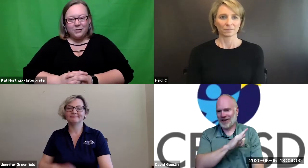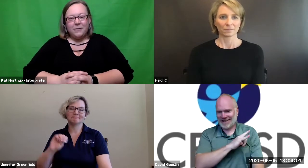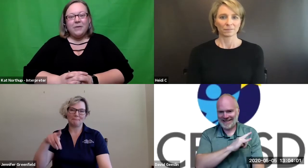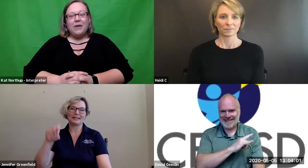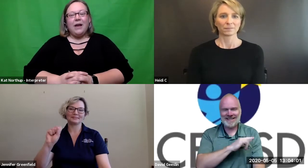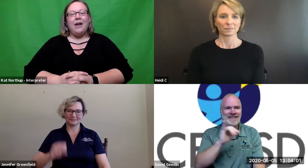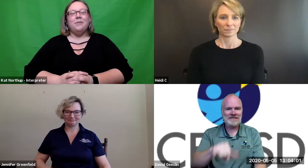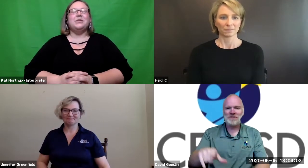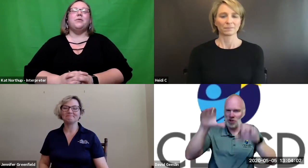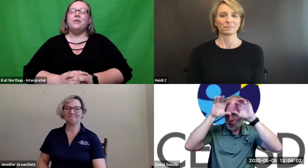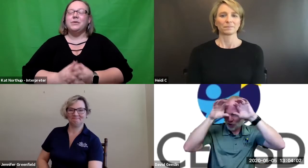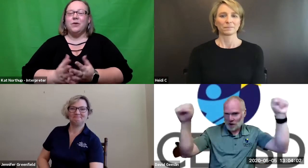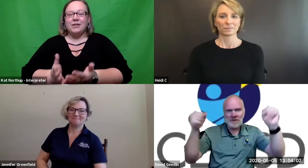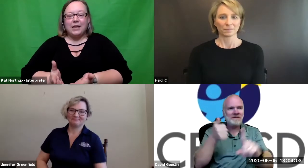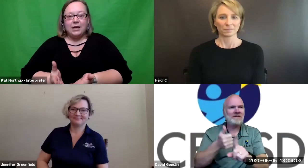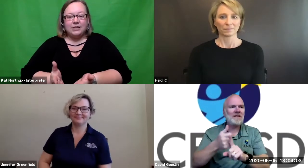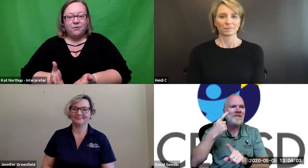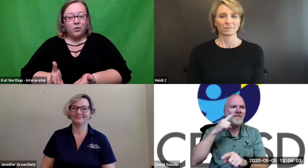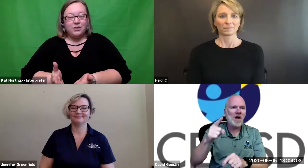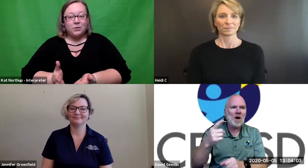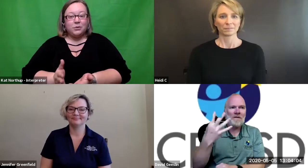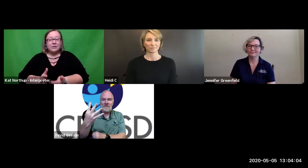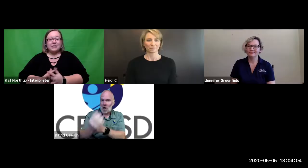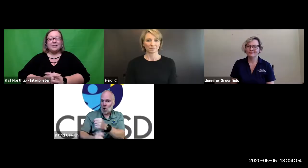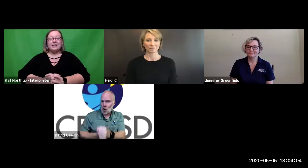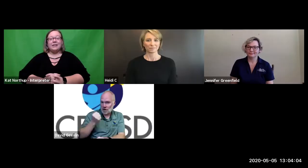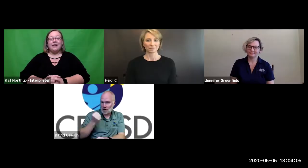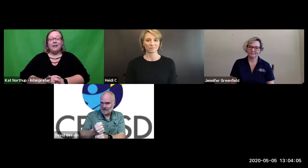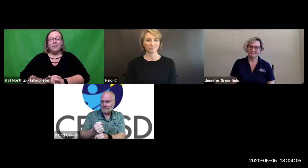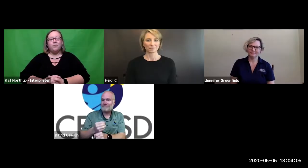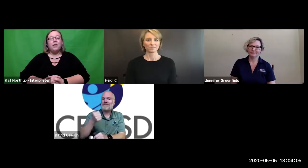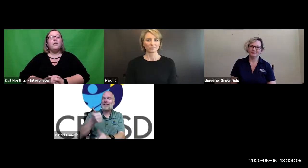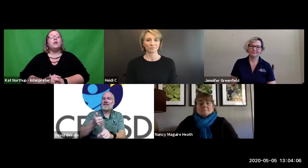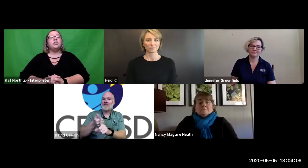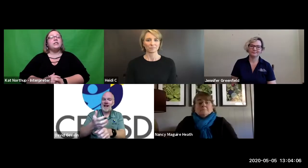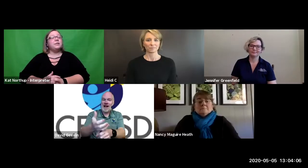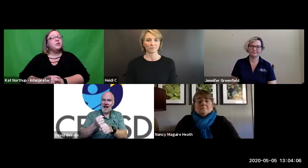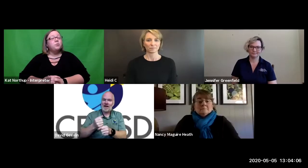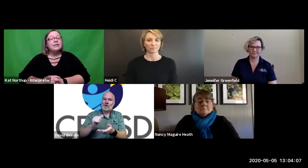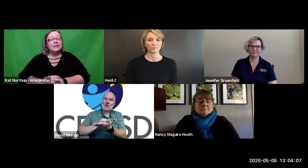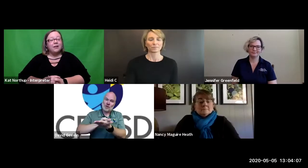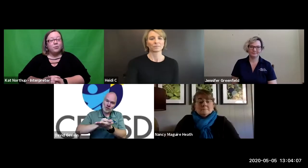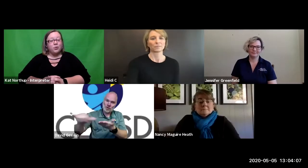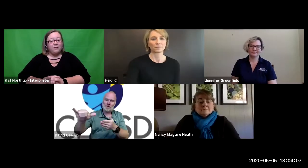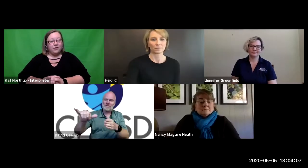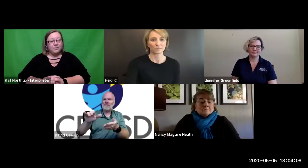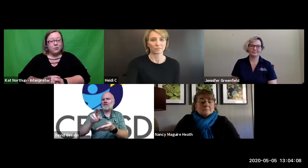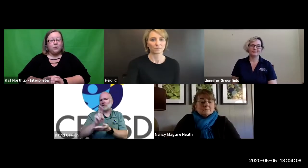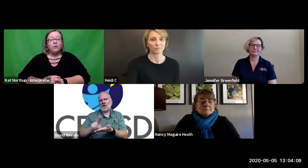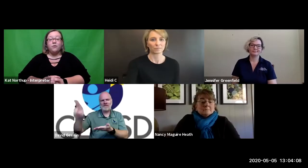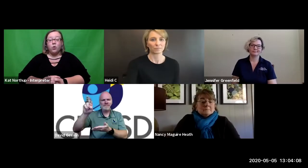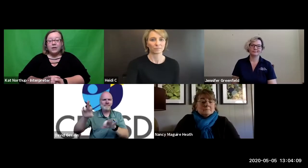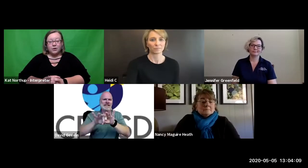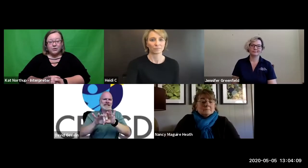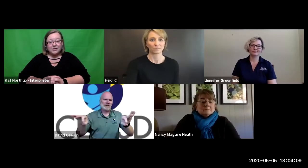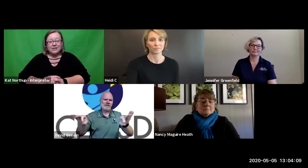Center. So those are the signs for the schools. She has been superintendent of Marie Phillips School